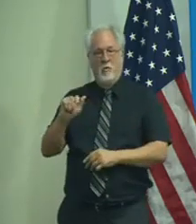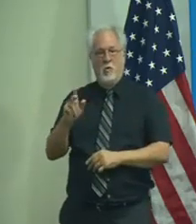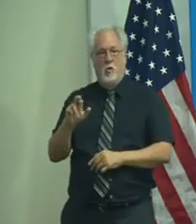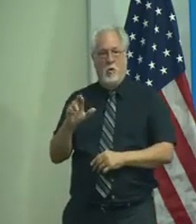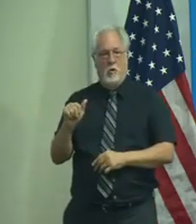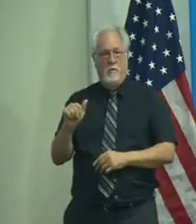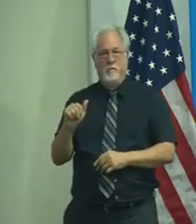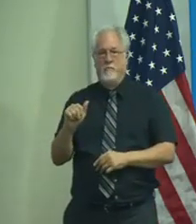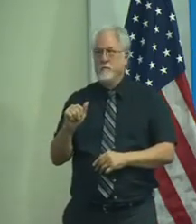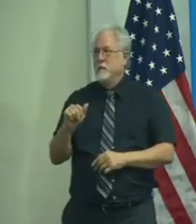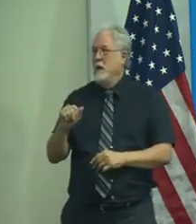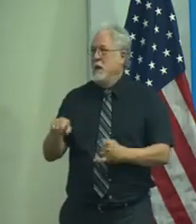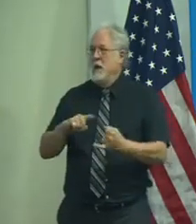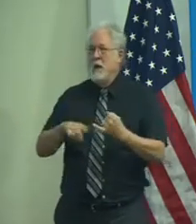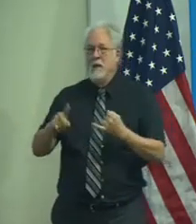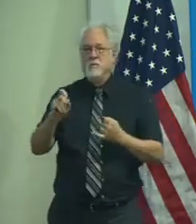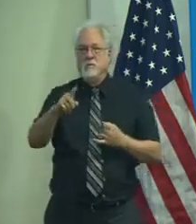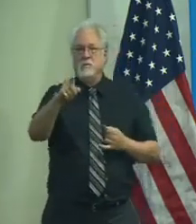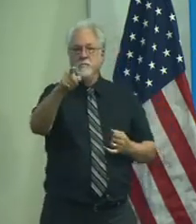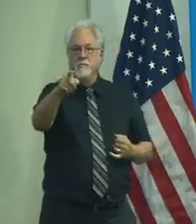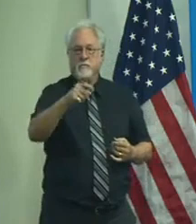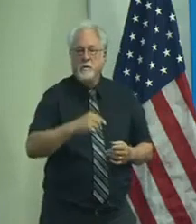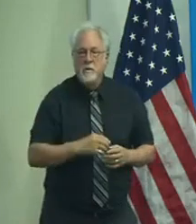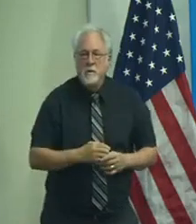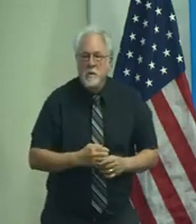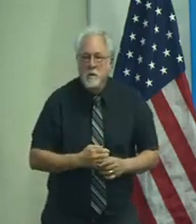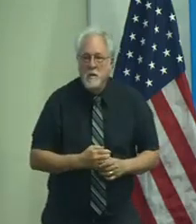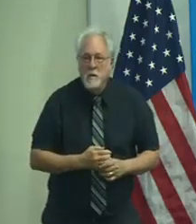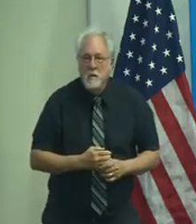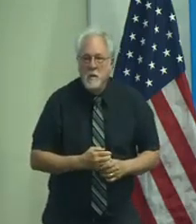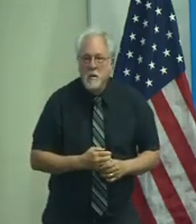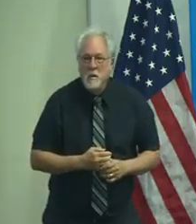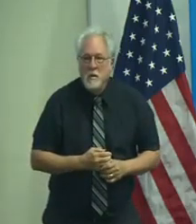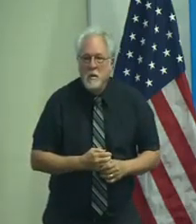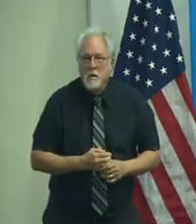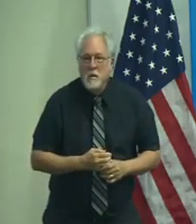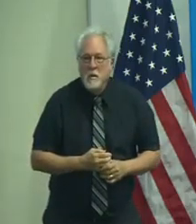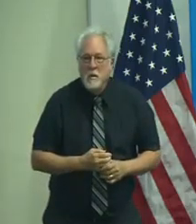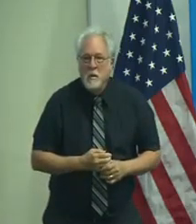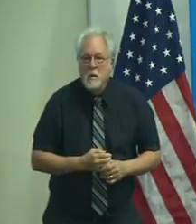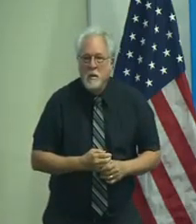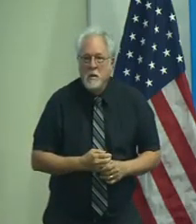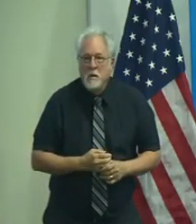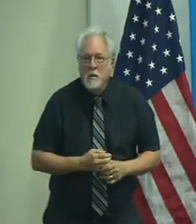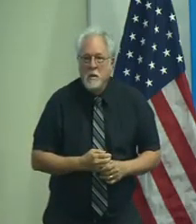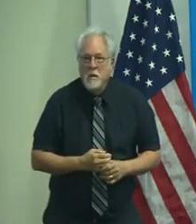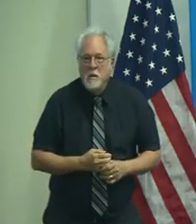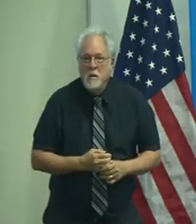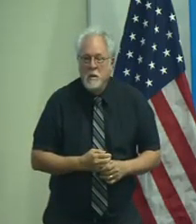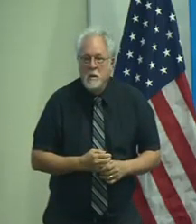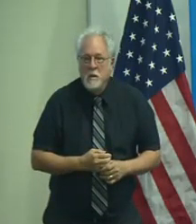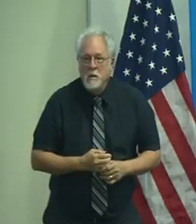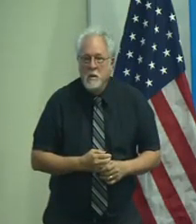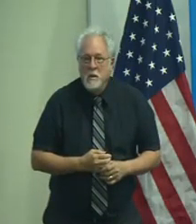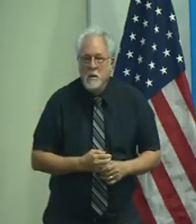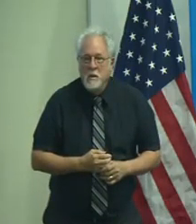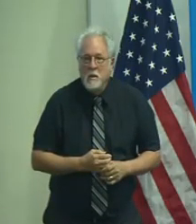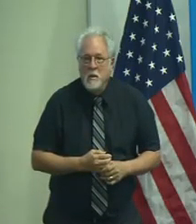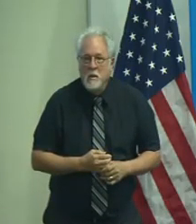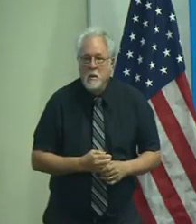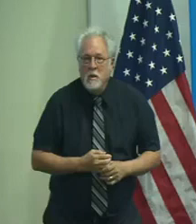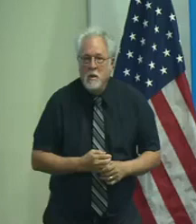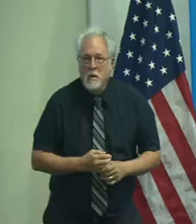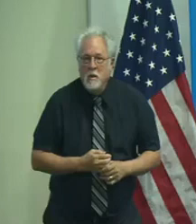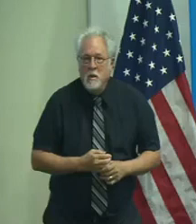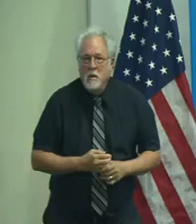Laura. Yes, sir. Yes, Governor. I can't help but think it's been 15 years to the week that